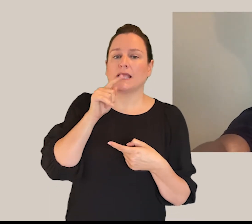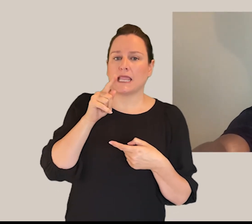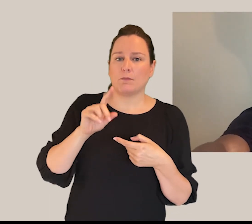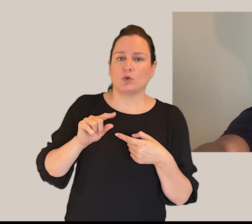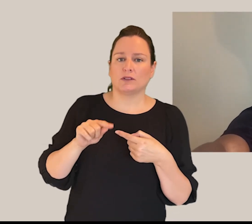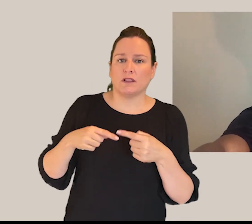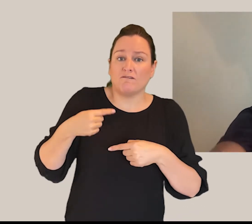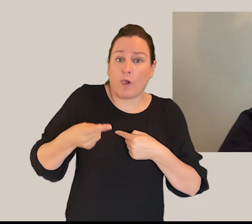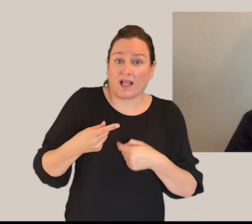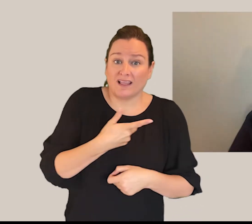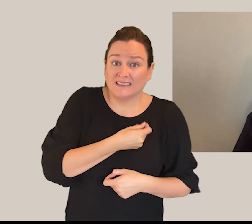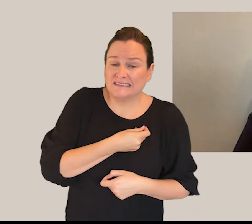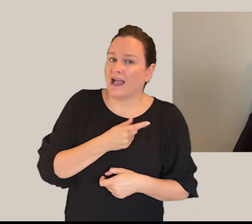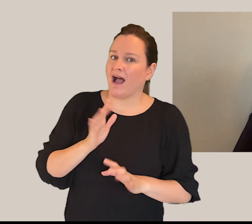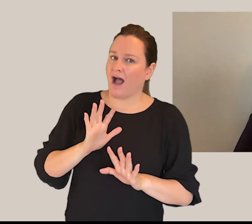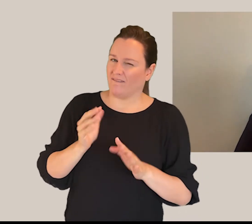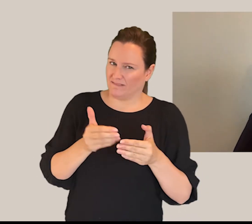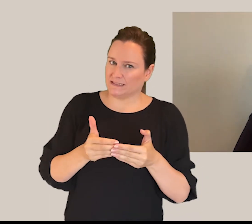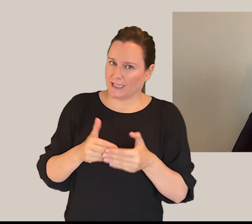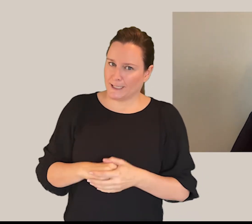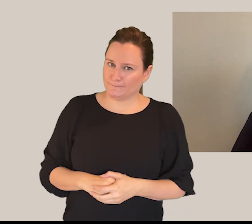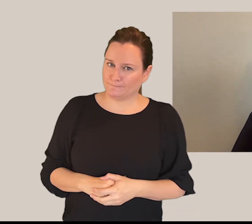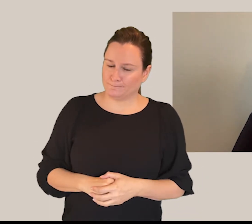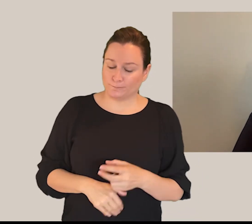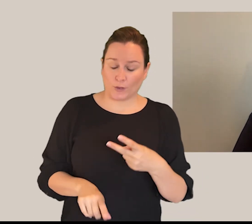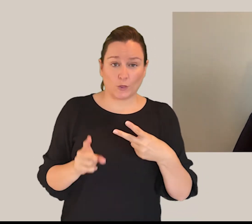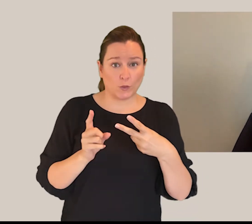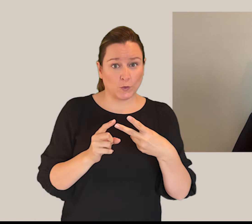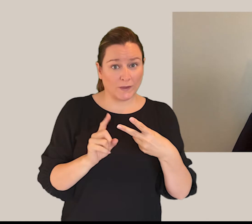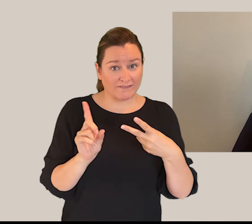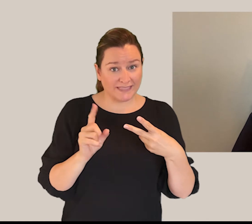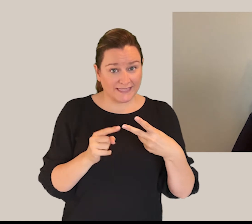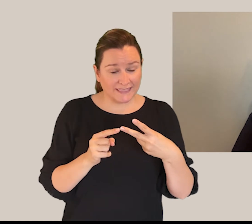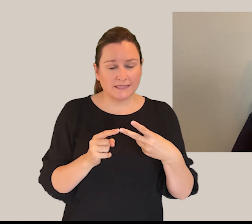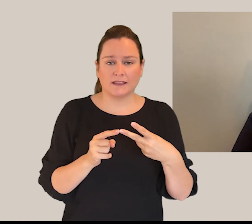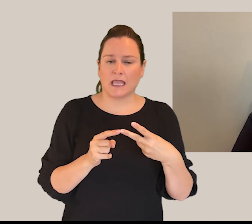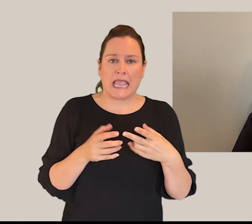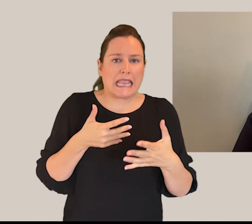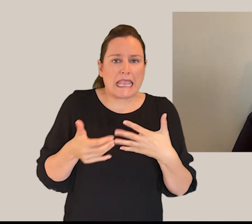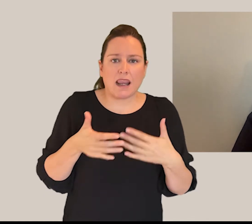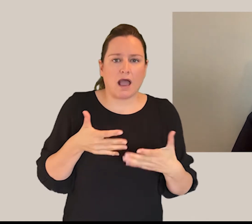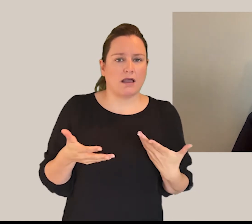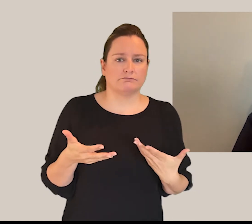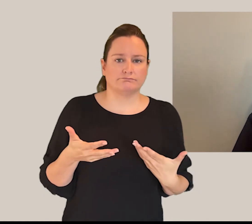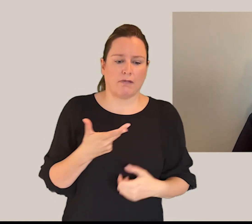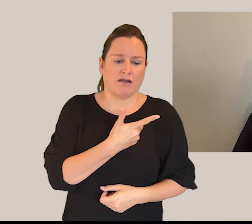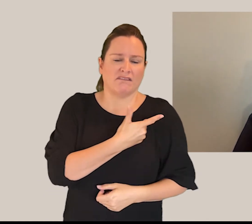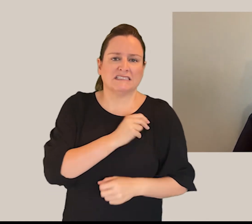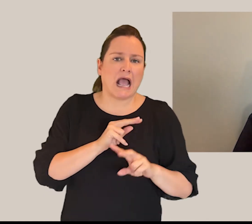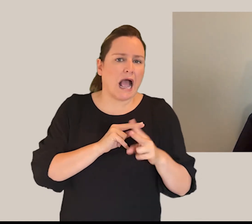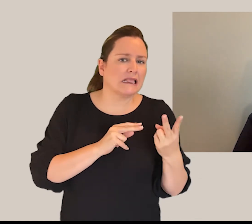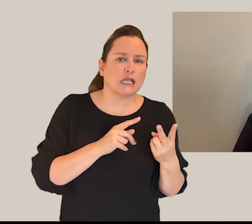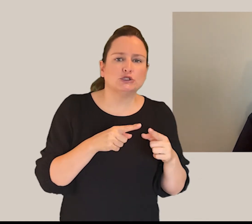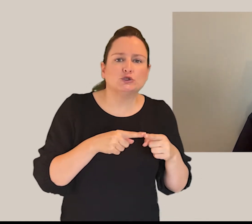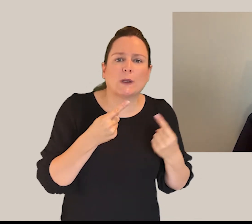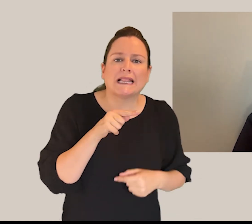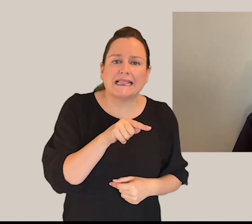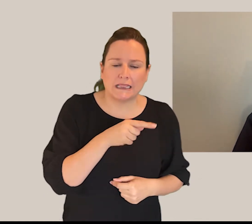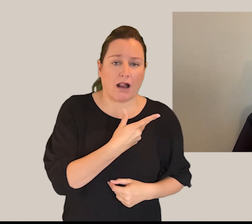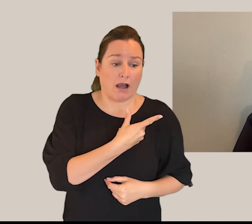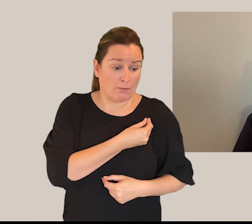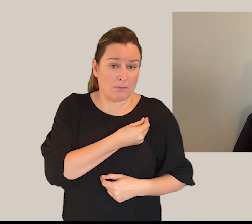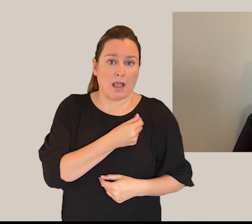vaccine. And number two, any immediate allergic reaction to a current vaccination of